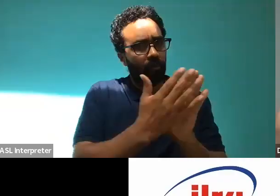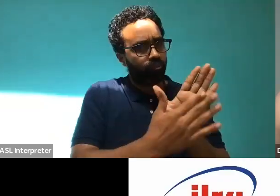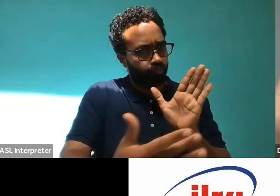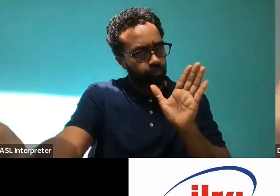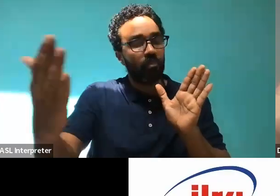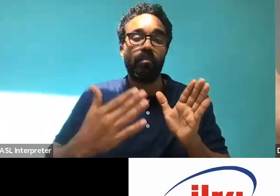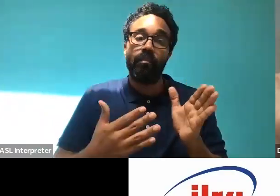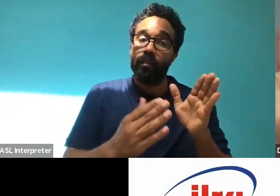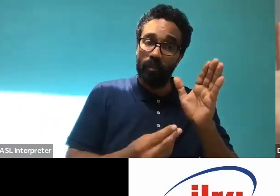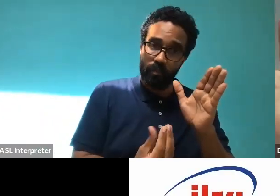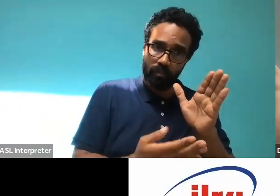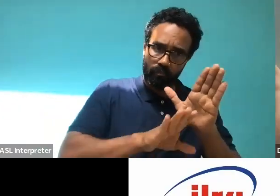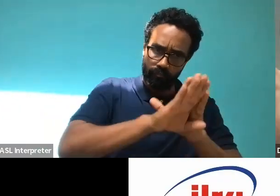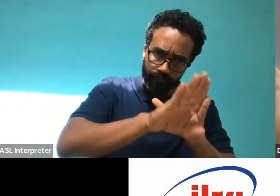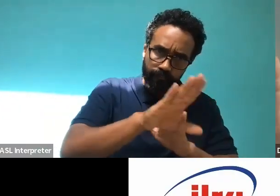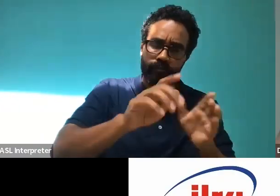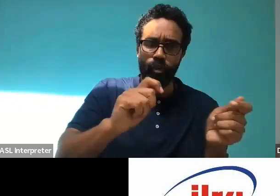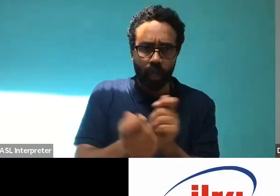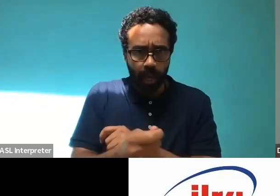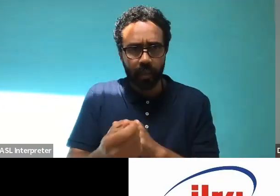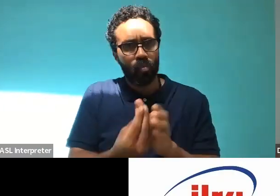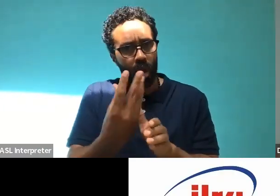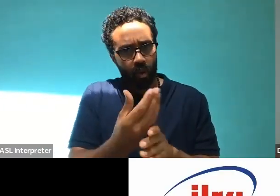evolution, and